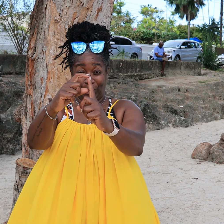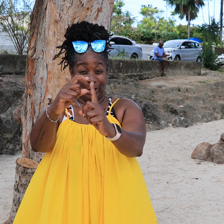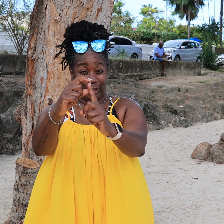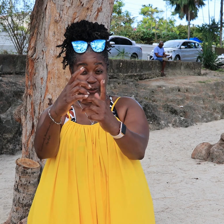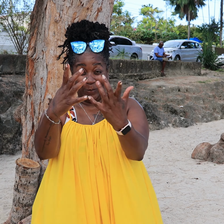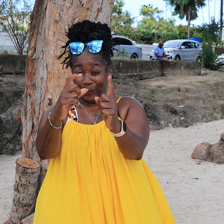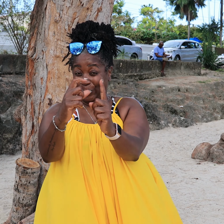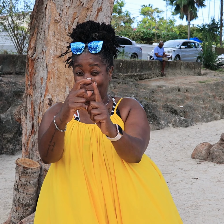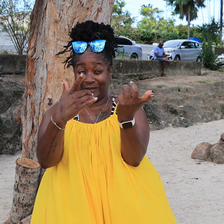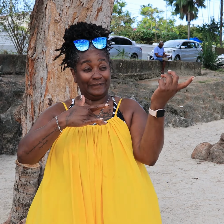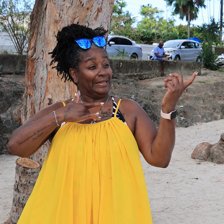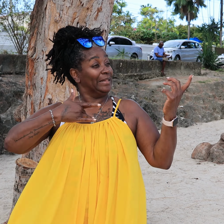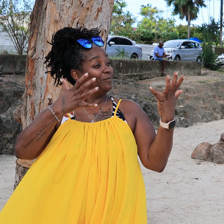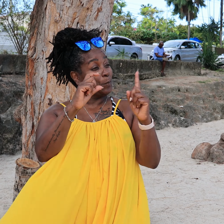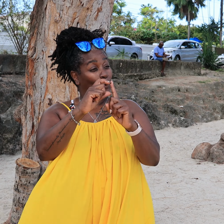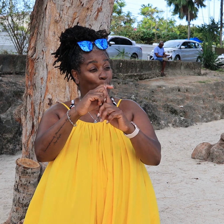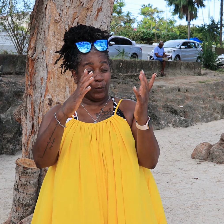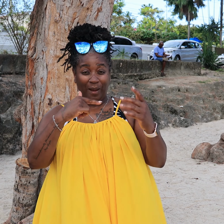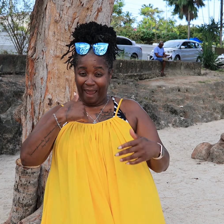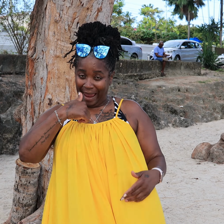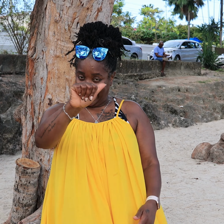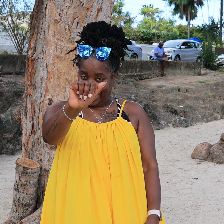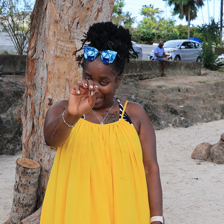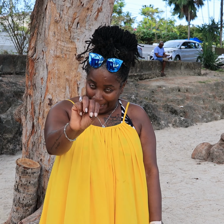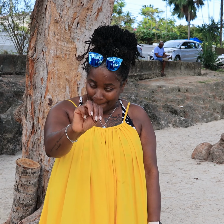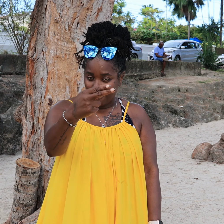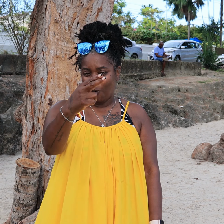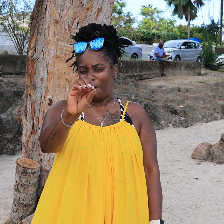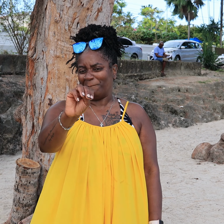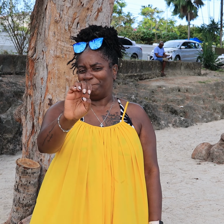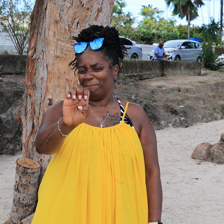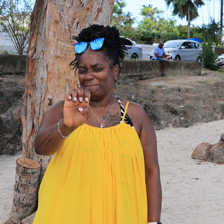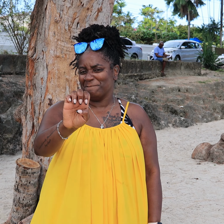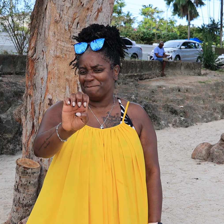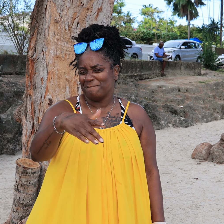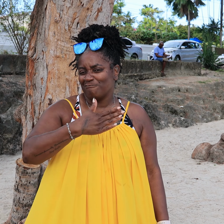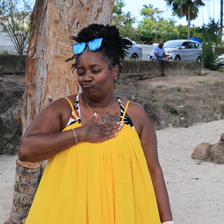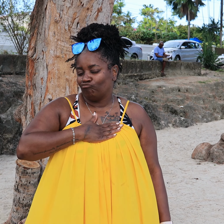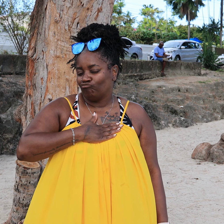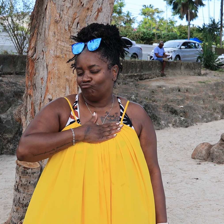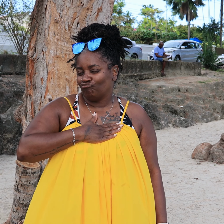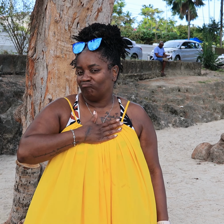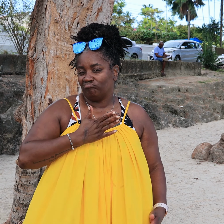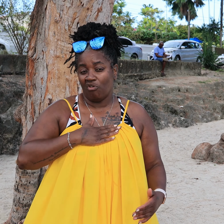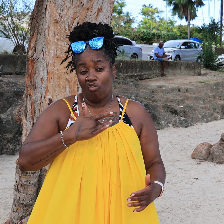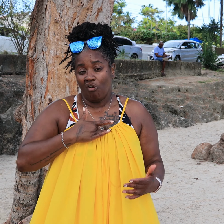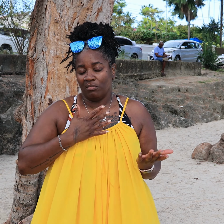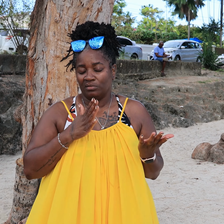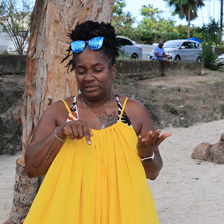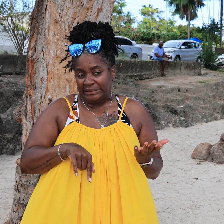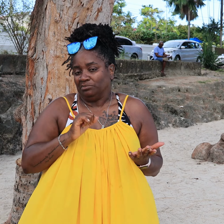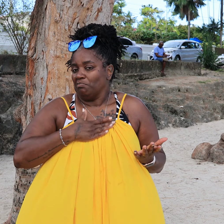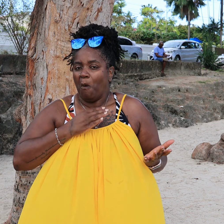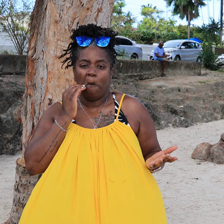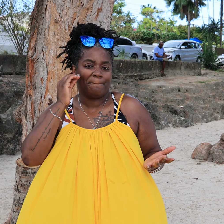The word for it, the word that I feel is I am home. This is where my heart is. This is my